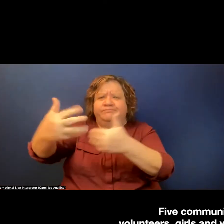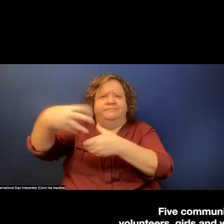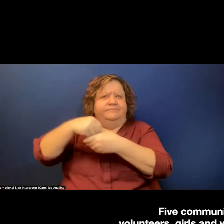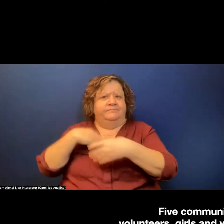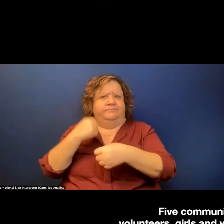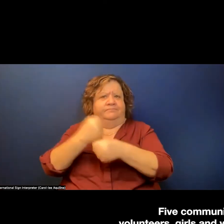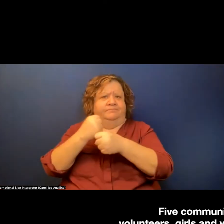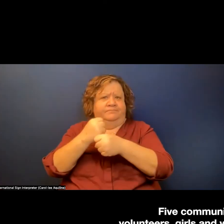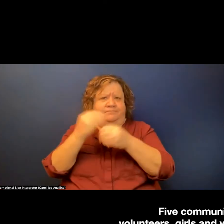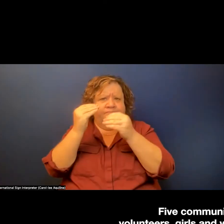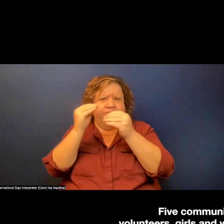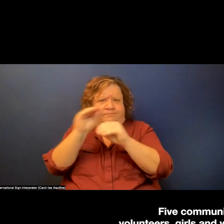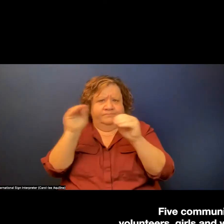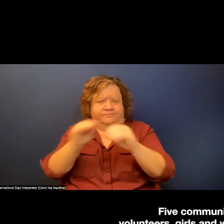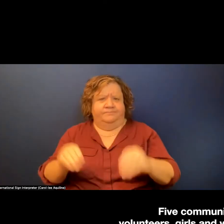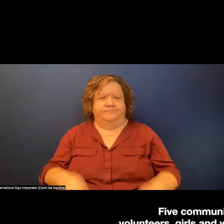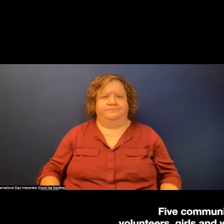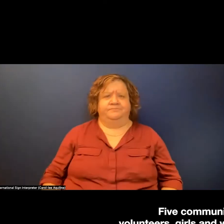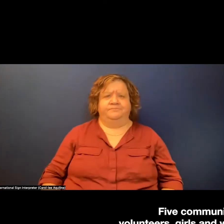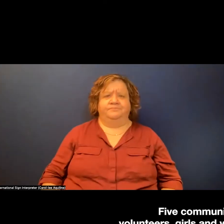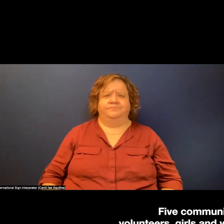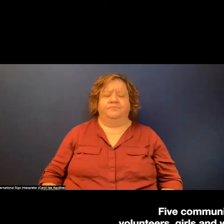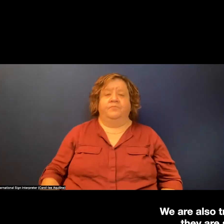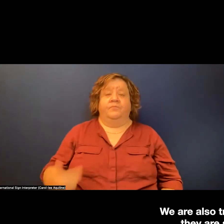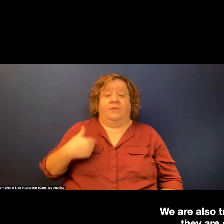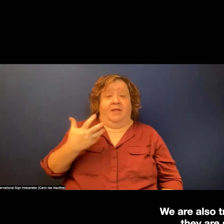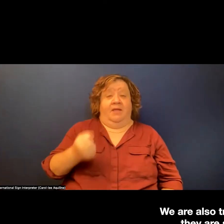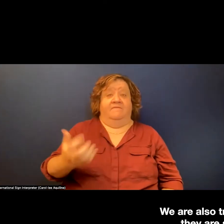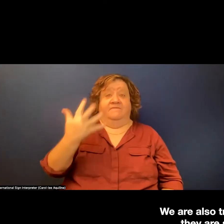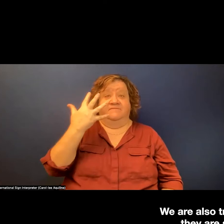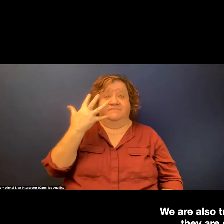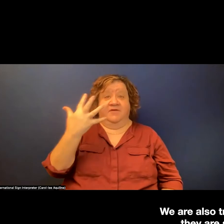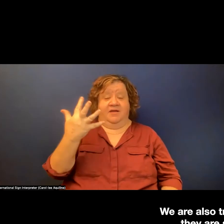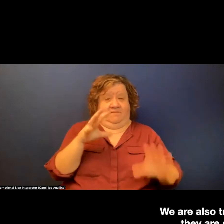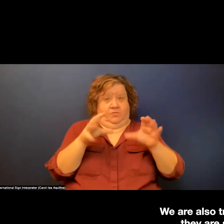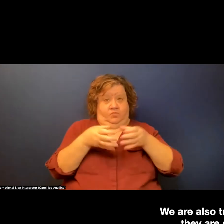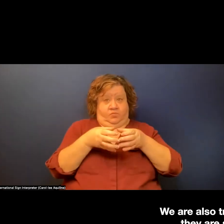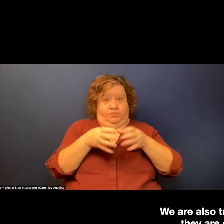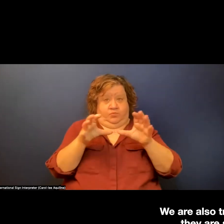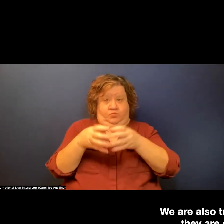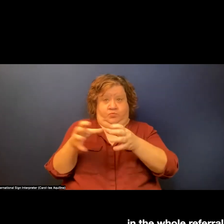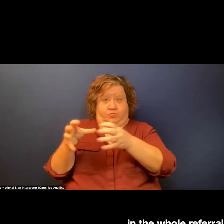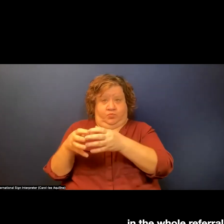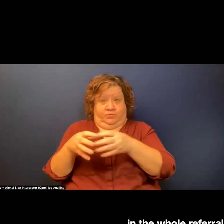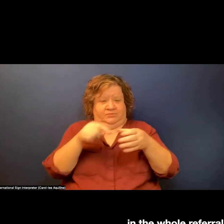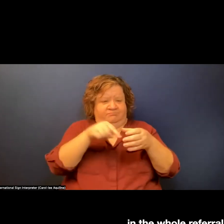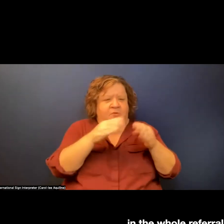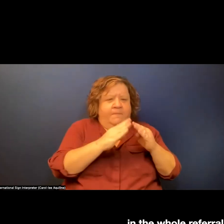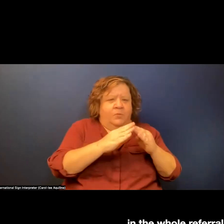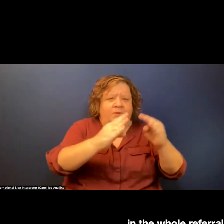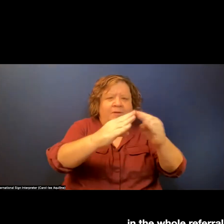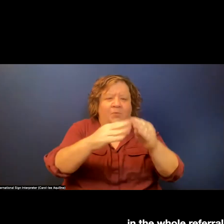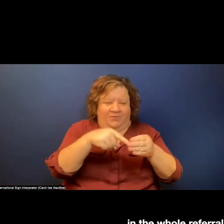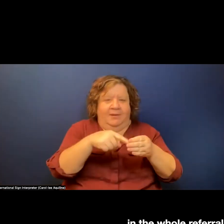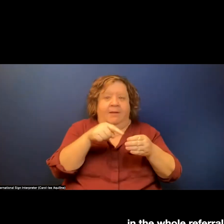35 community mobilization volunteers, girls and women with disabilities, were also trained to ensure they are supportive in